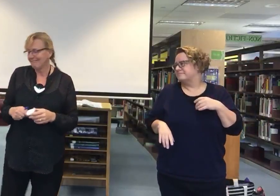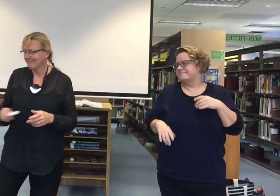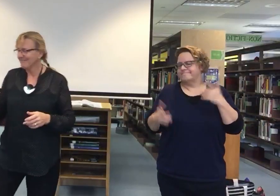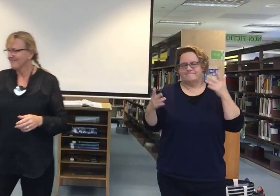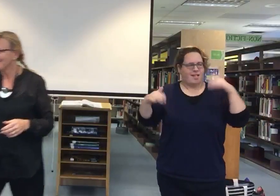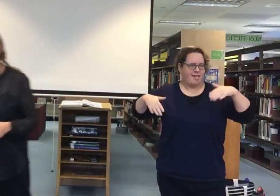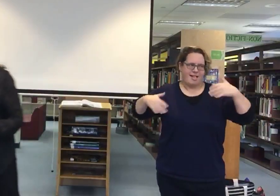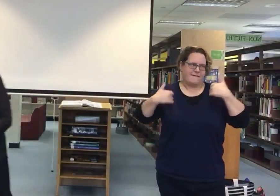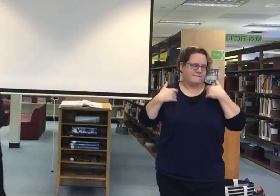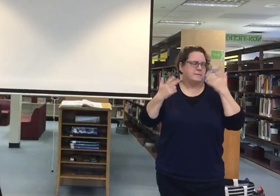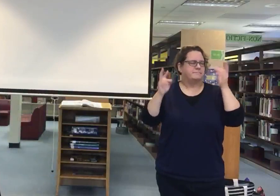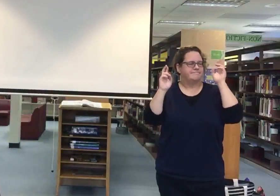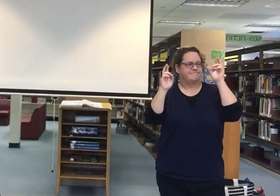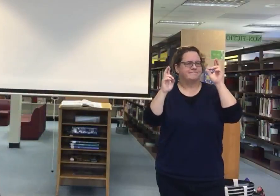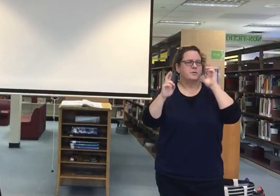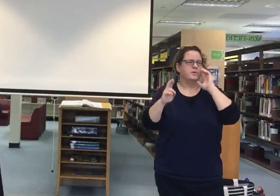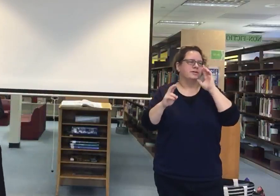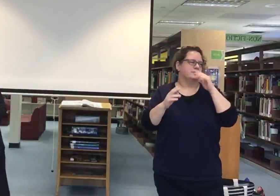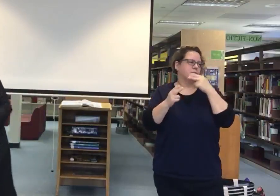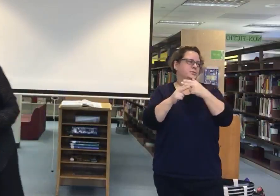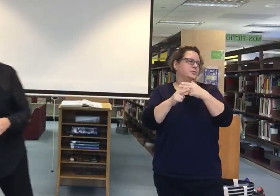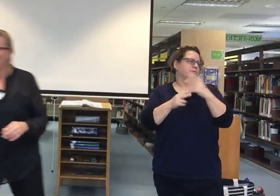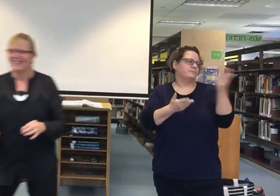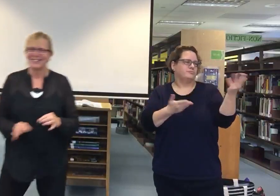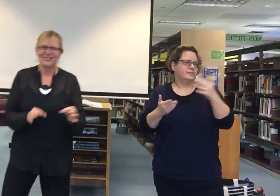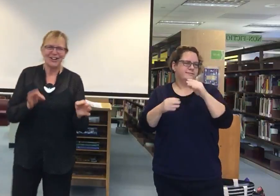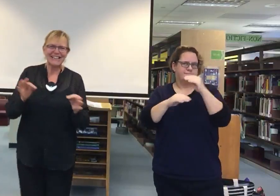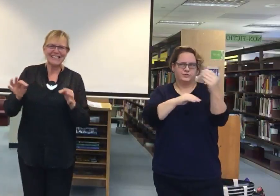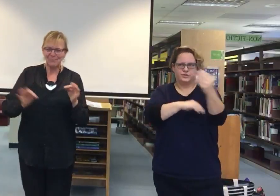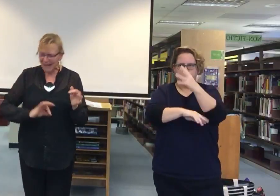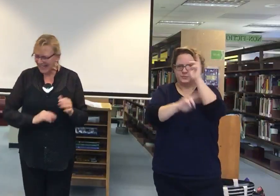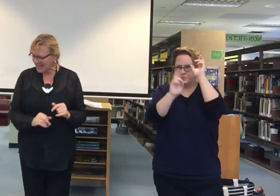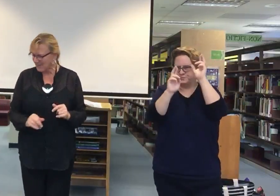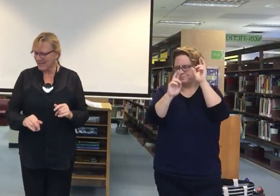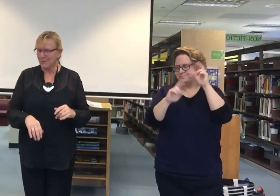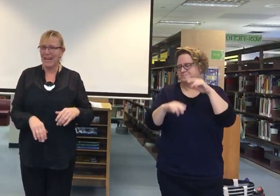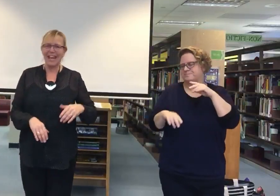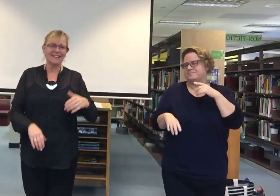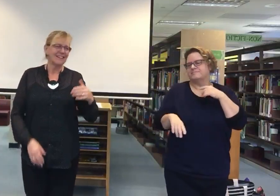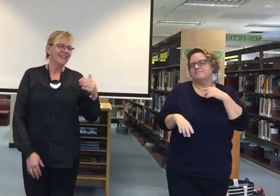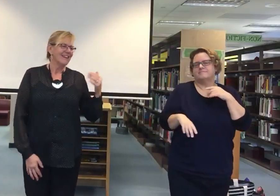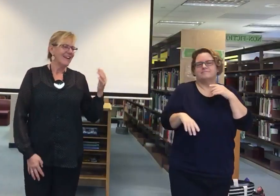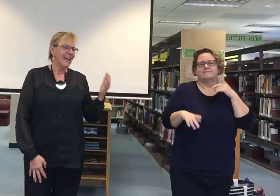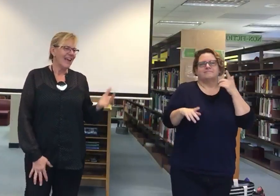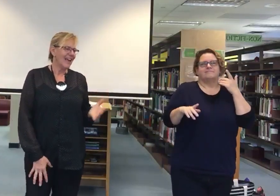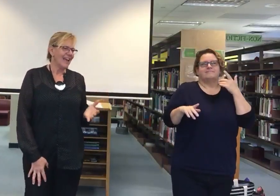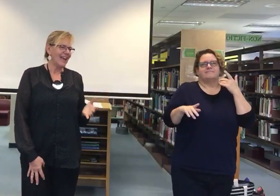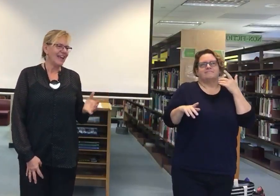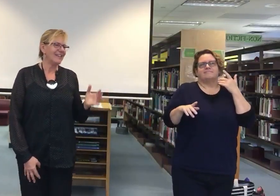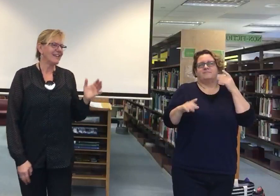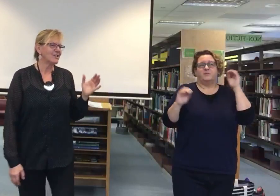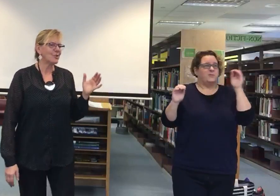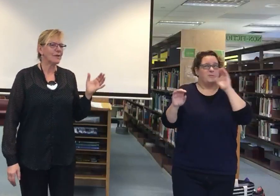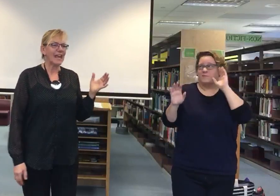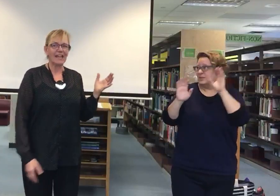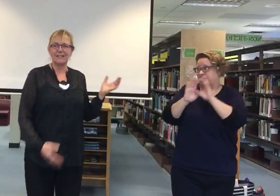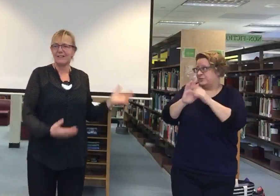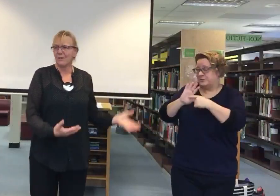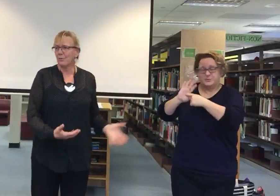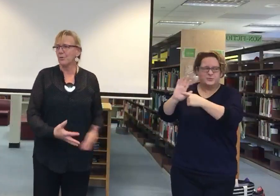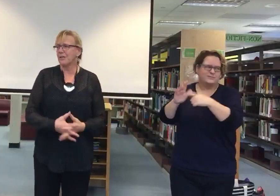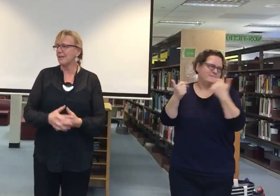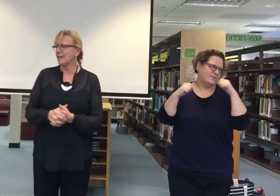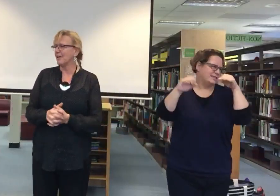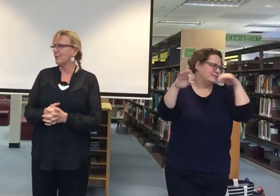but we'll try. Try and explain as best we can, and then so